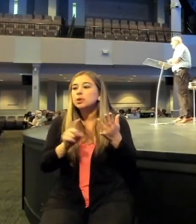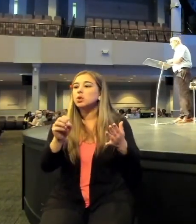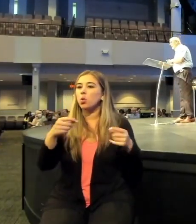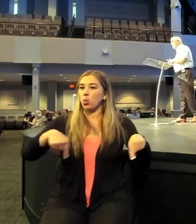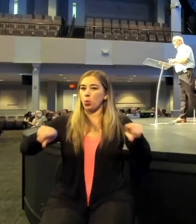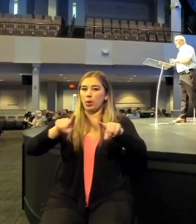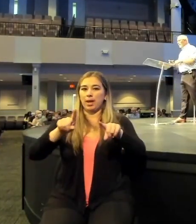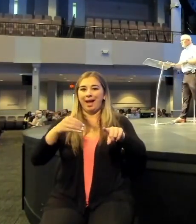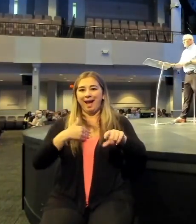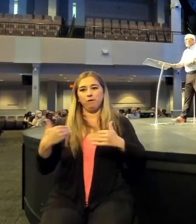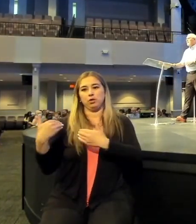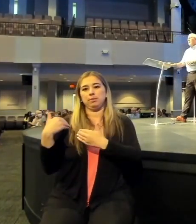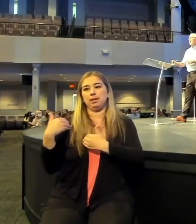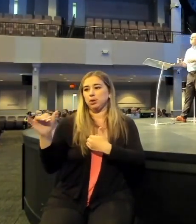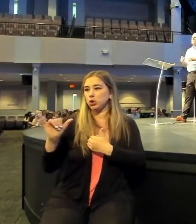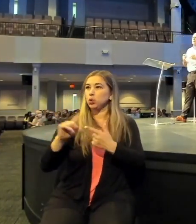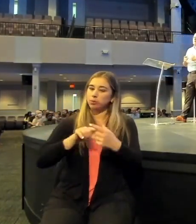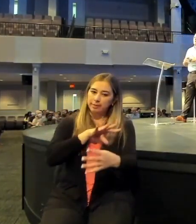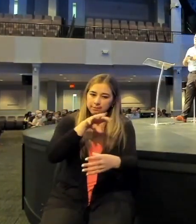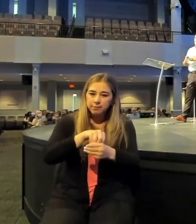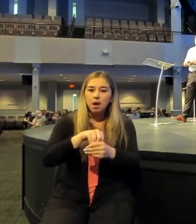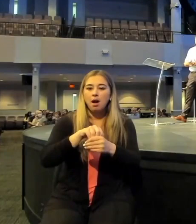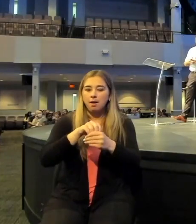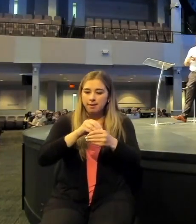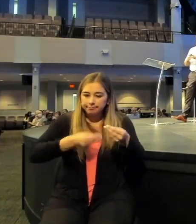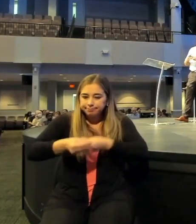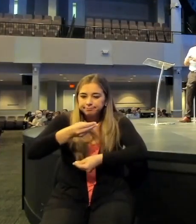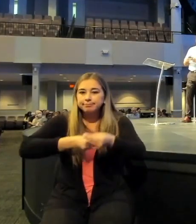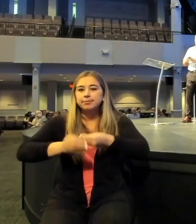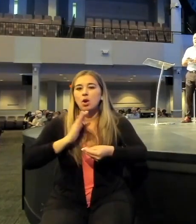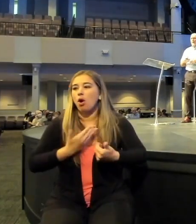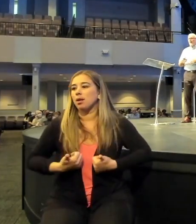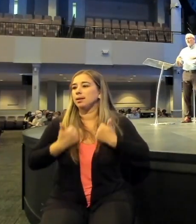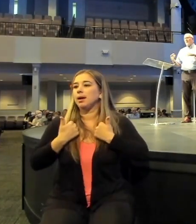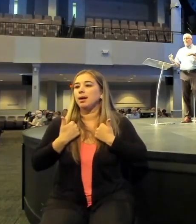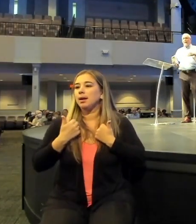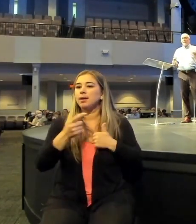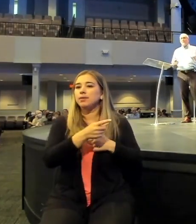responsibility on our part to be engaged in proper management of our life. You